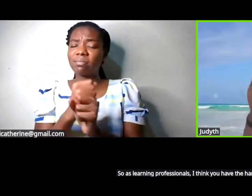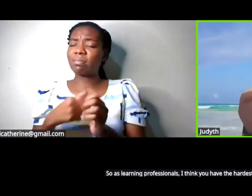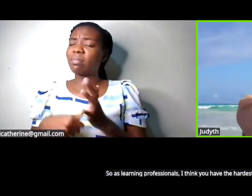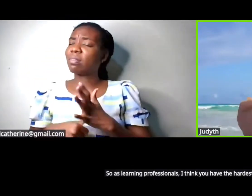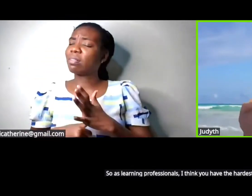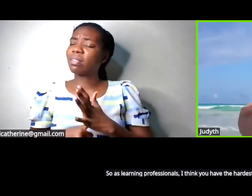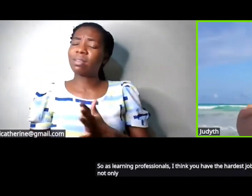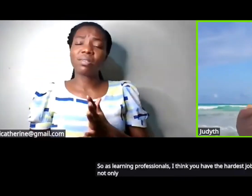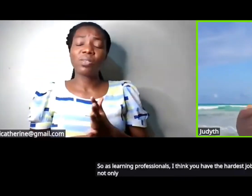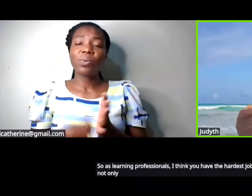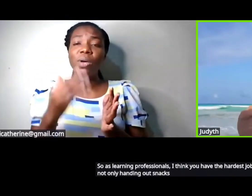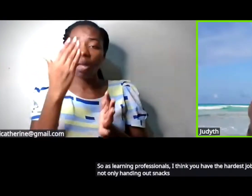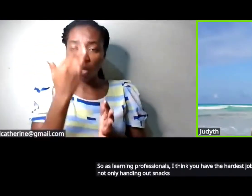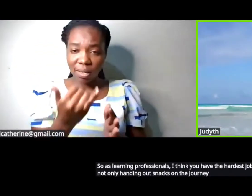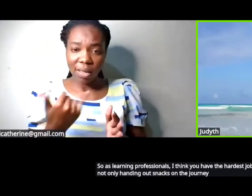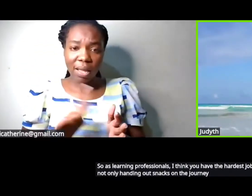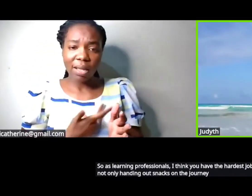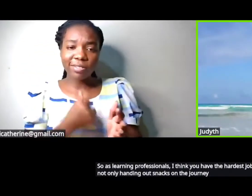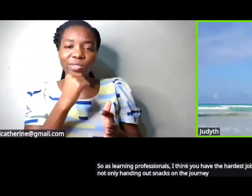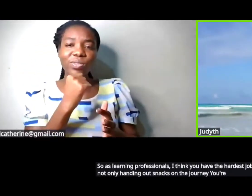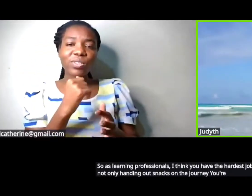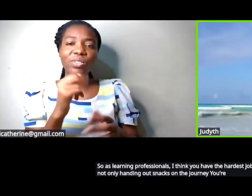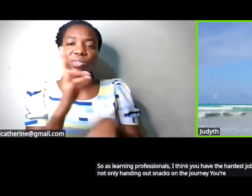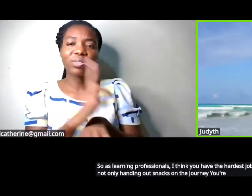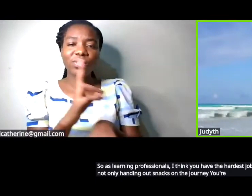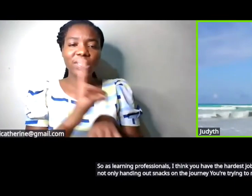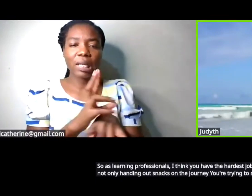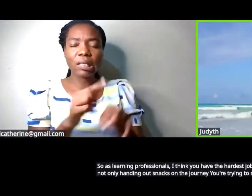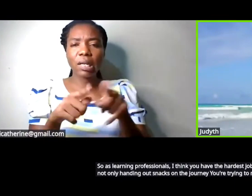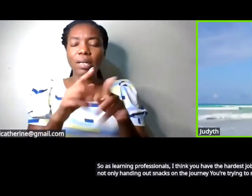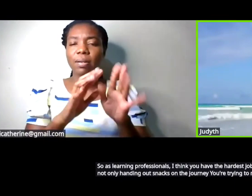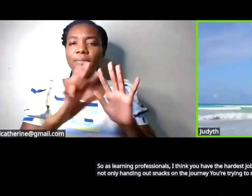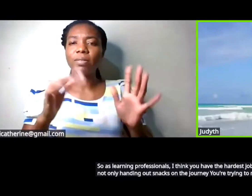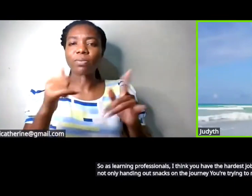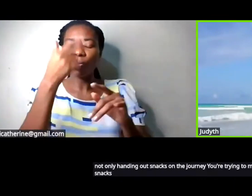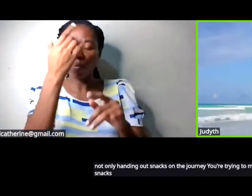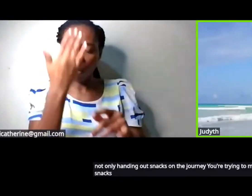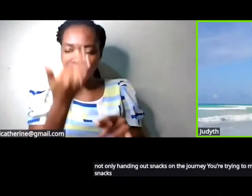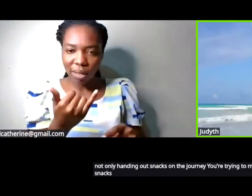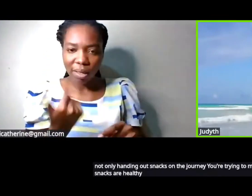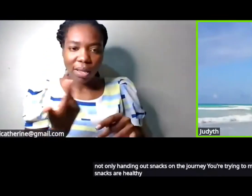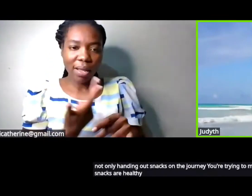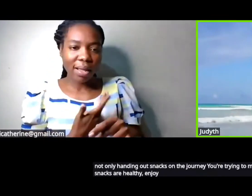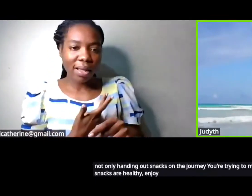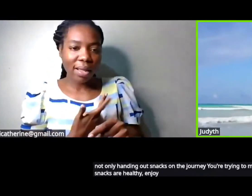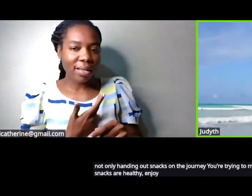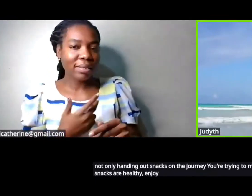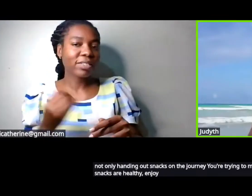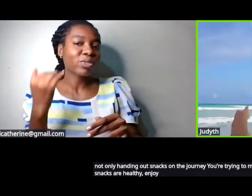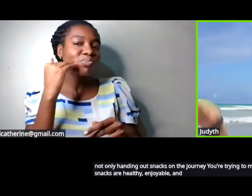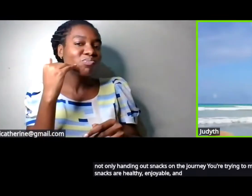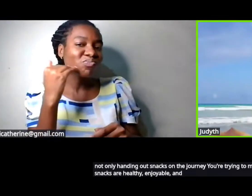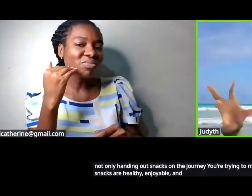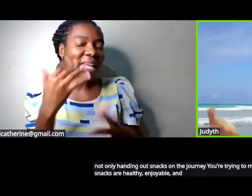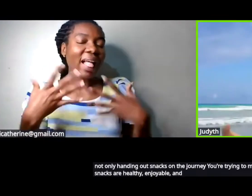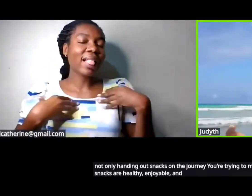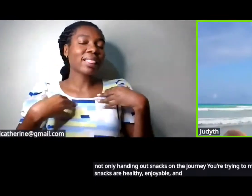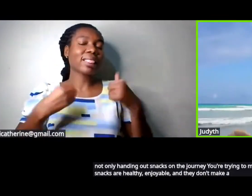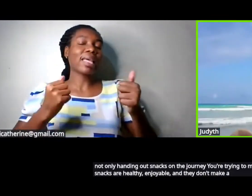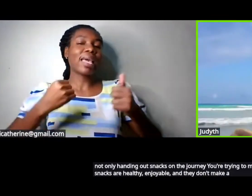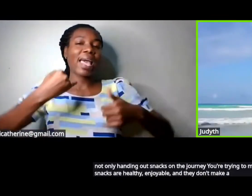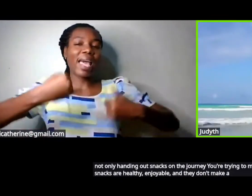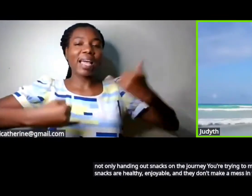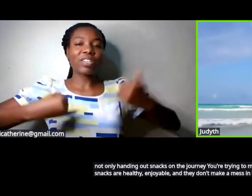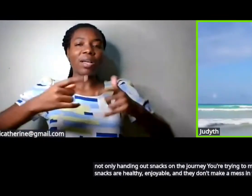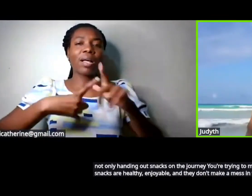out snacks on the journey, you're trying to make sure that the snacks are healthy, enjoyable, and they don't make a mess in the car. You remember